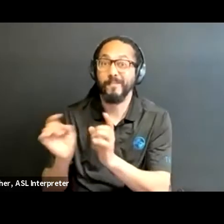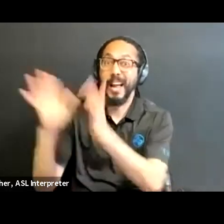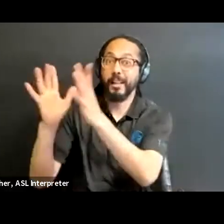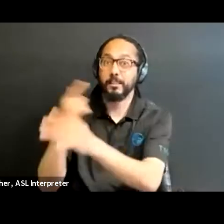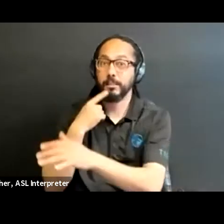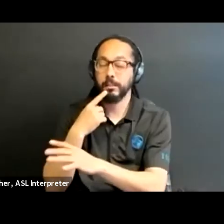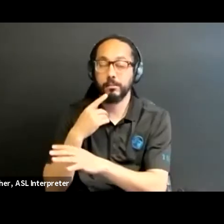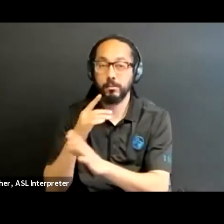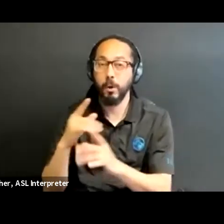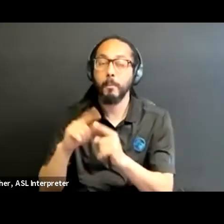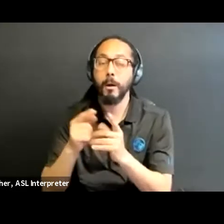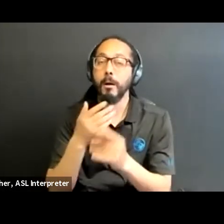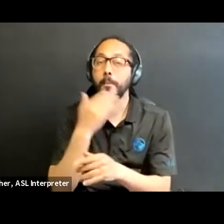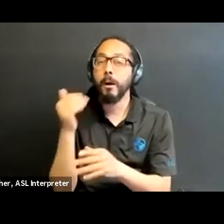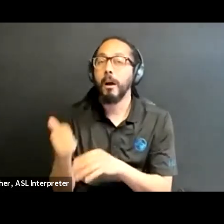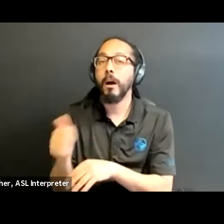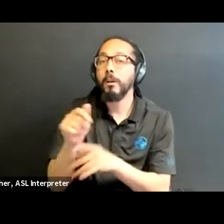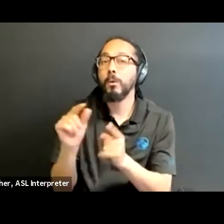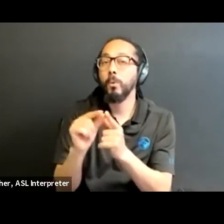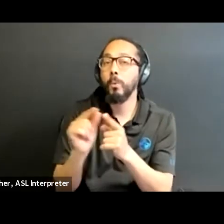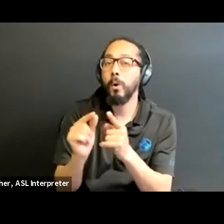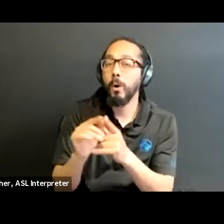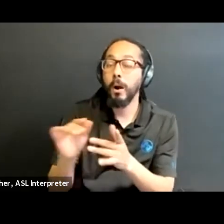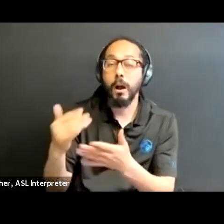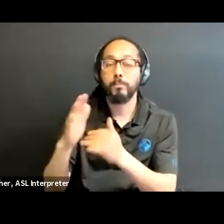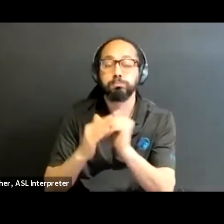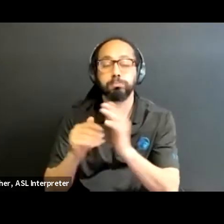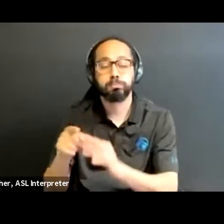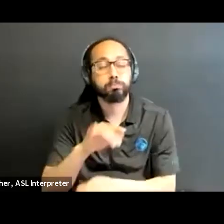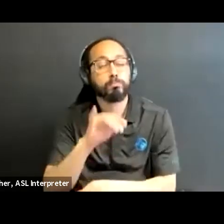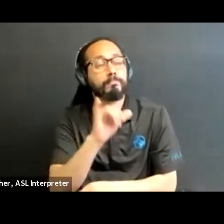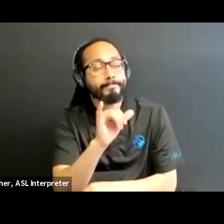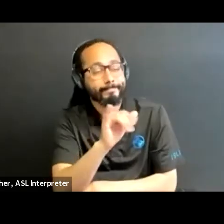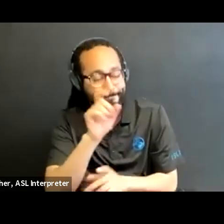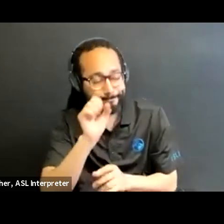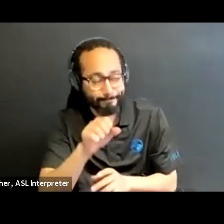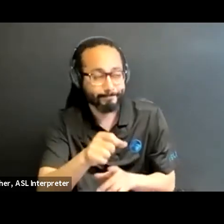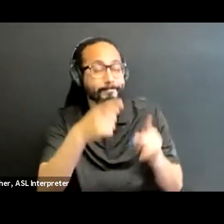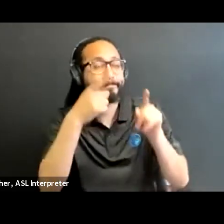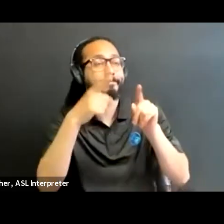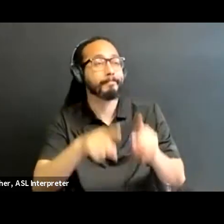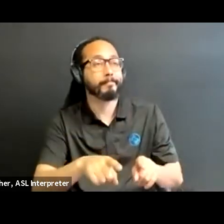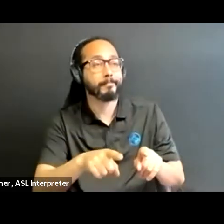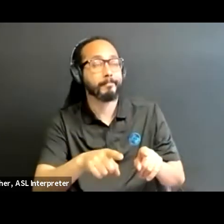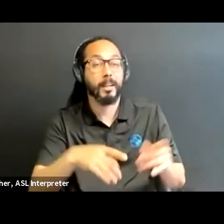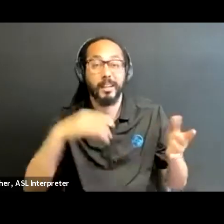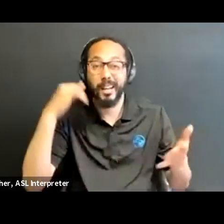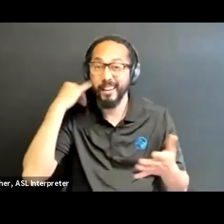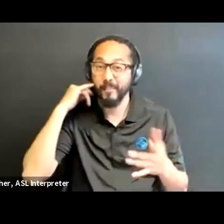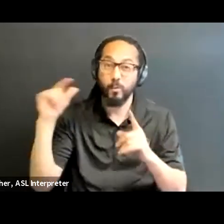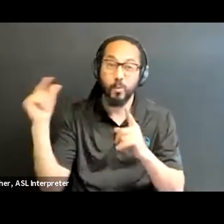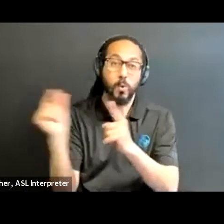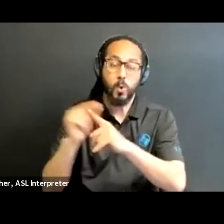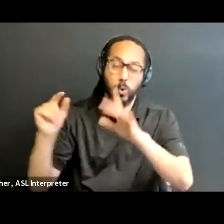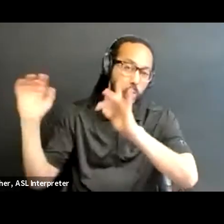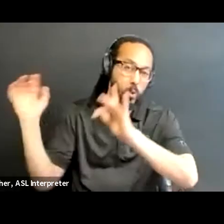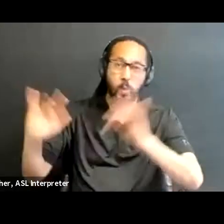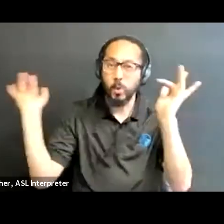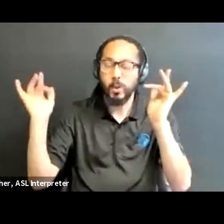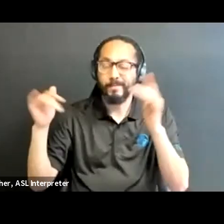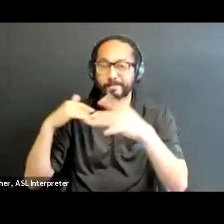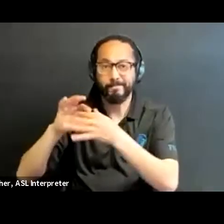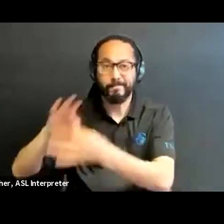or experience and more comfortable for them to choose than terms that are more explicitly associated with sexual violence,